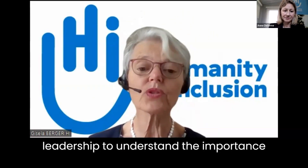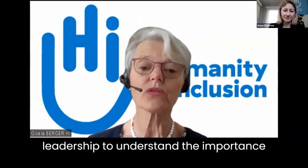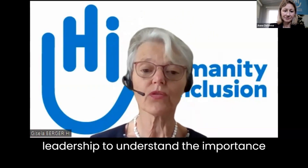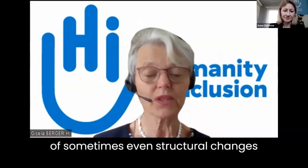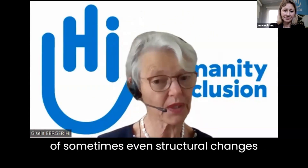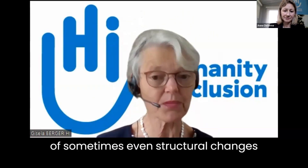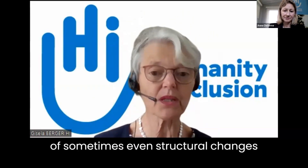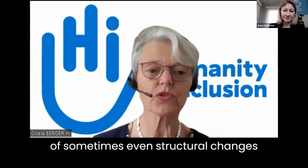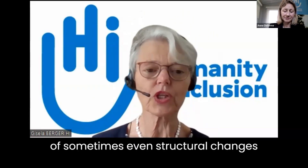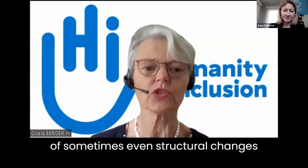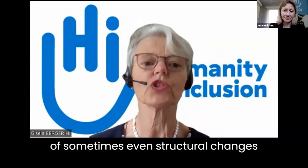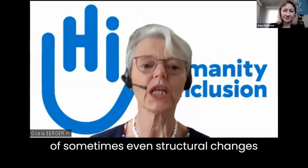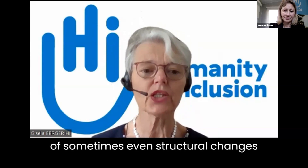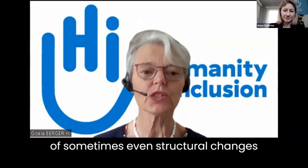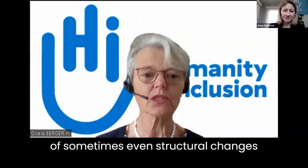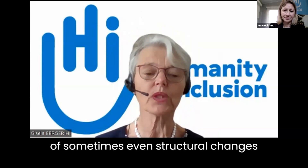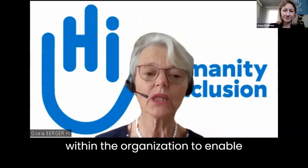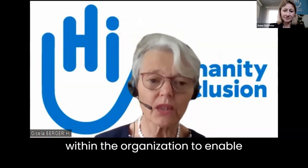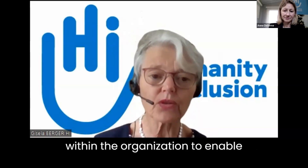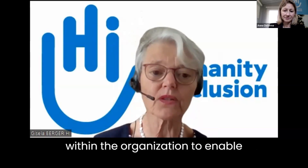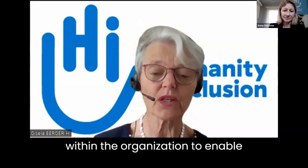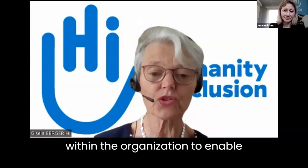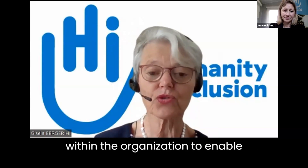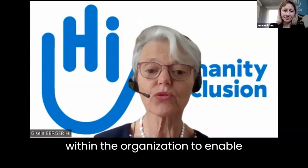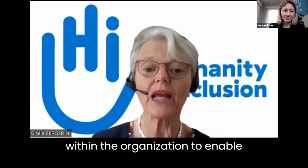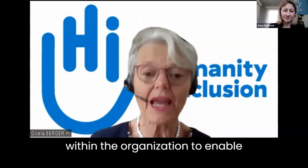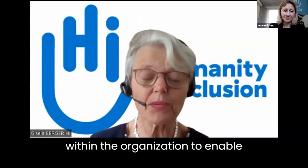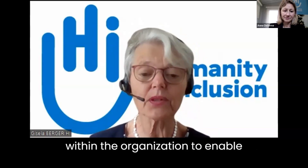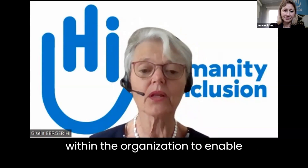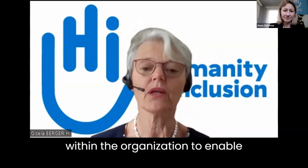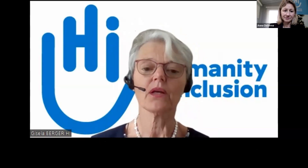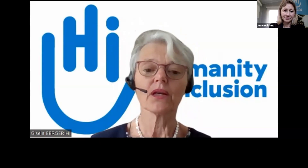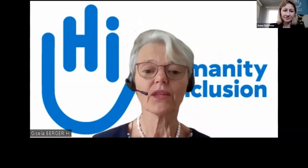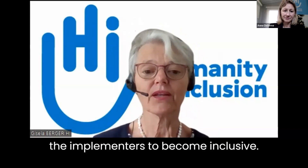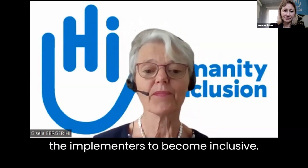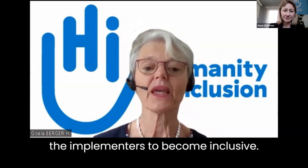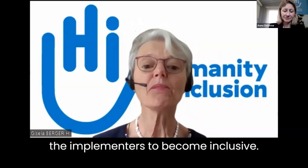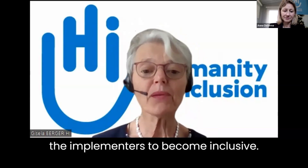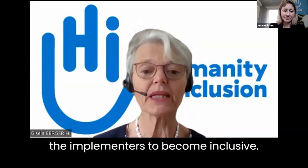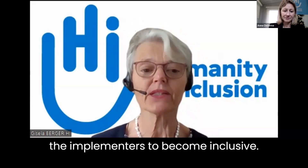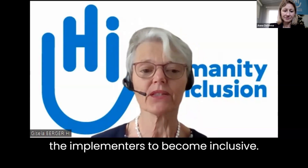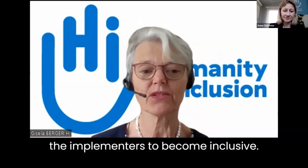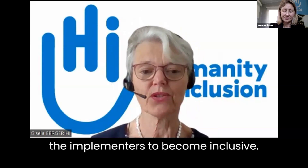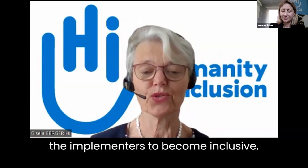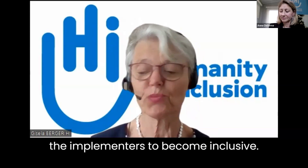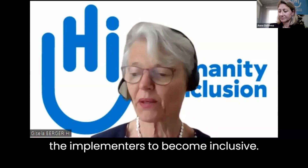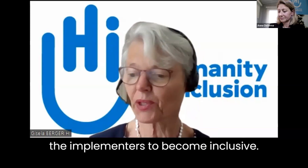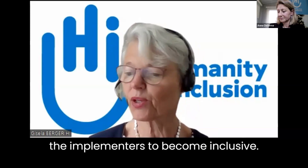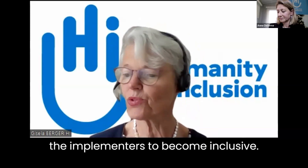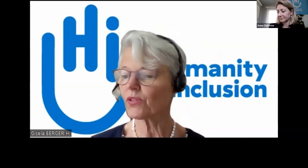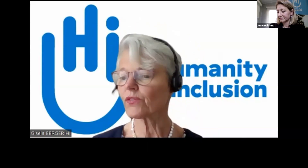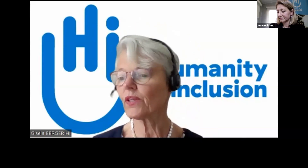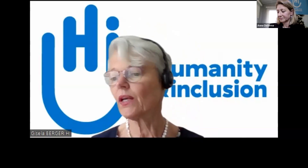the importance of sometimes even structural changes within the organization to enable the implementers to